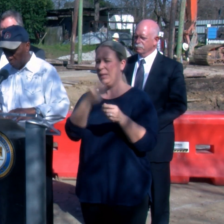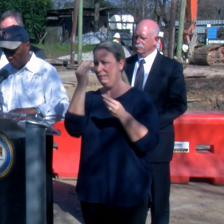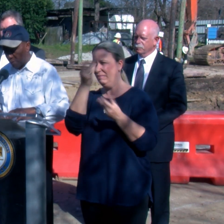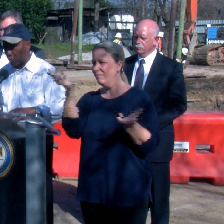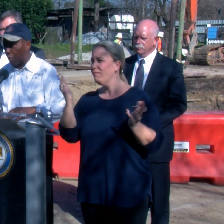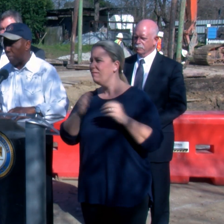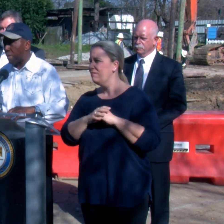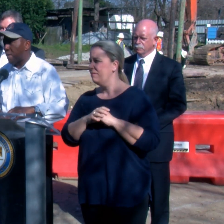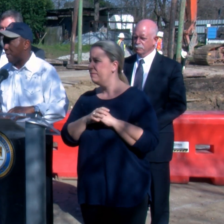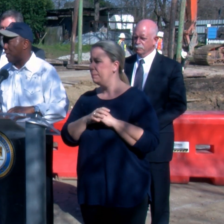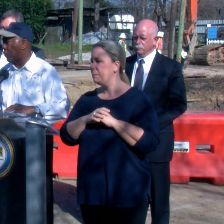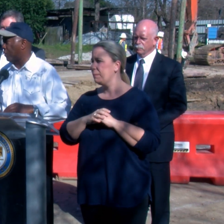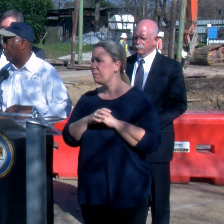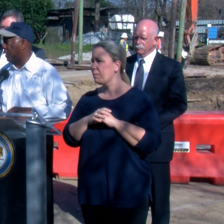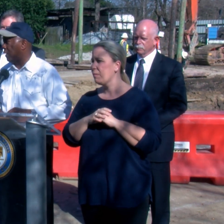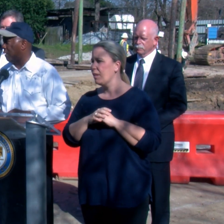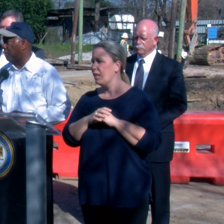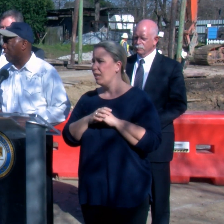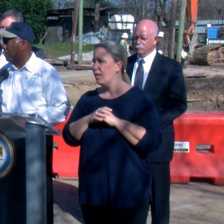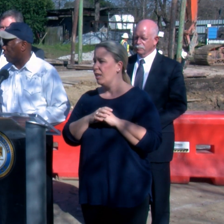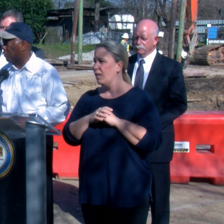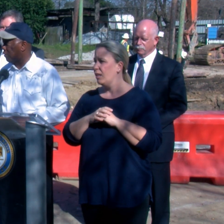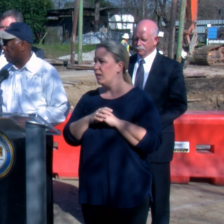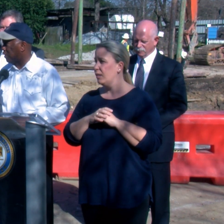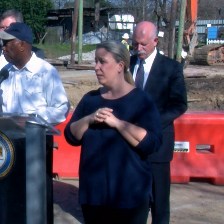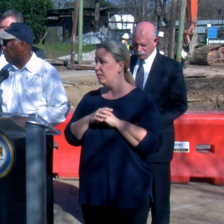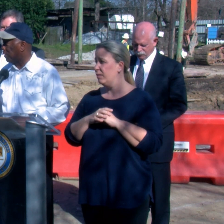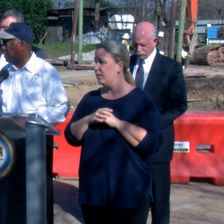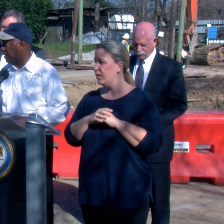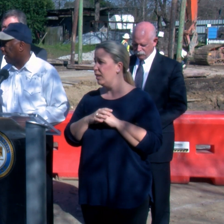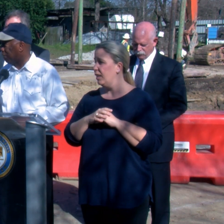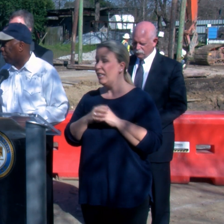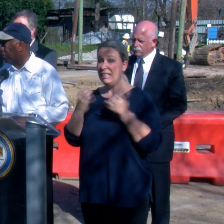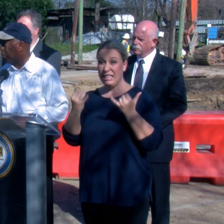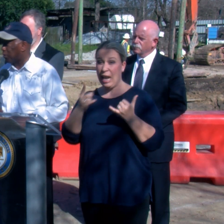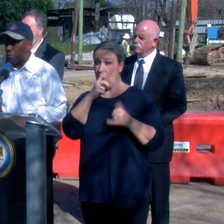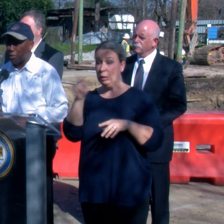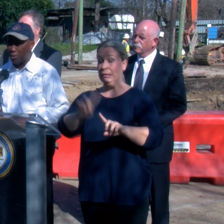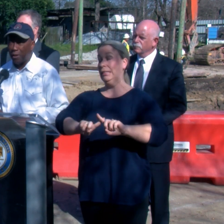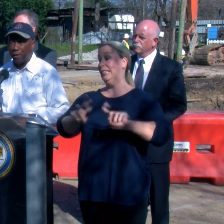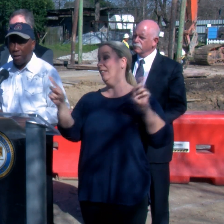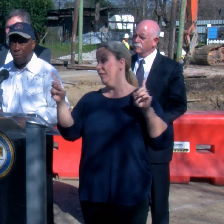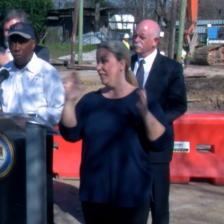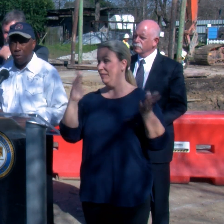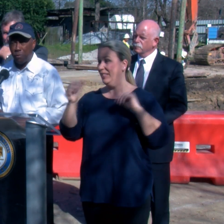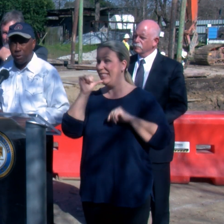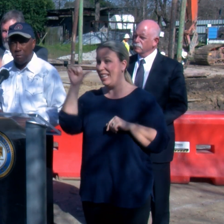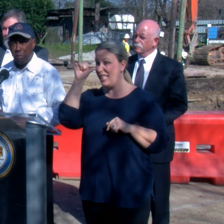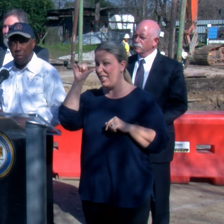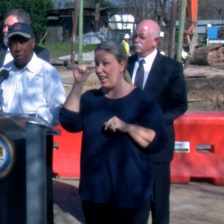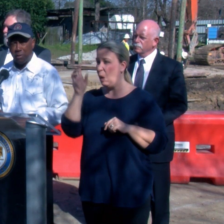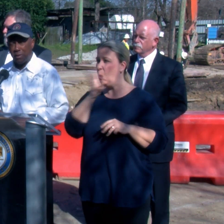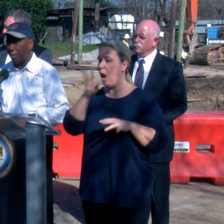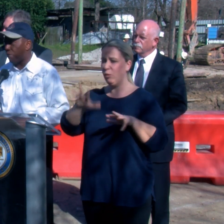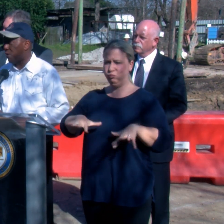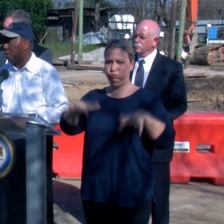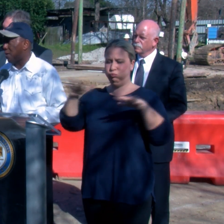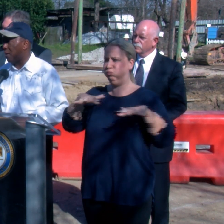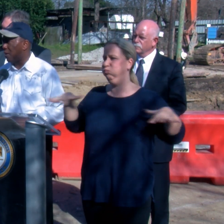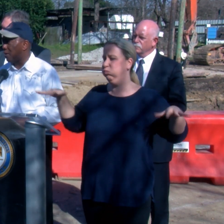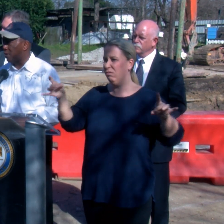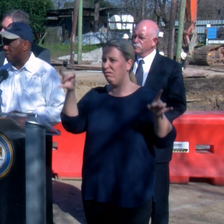things are. And as you can see, it's a different look today than it was on yesterday. A lot of water was everywhere on